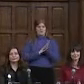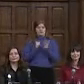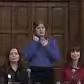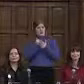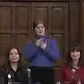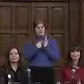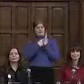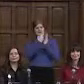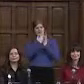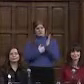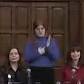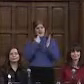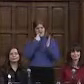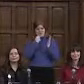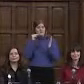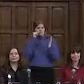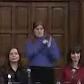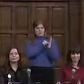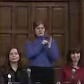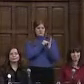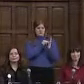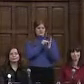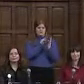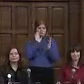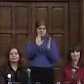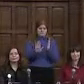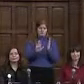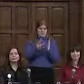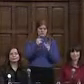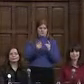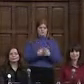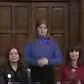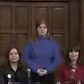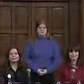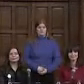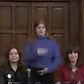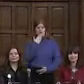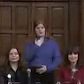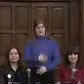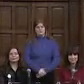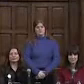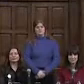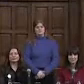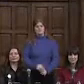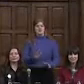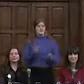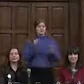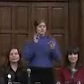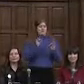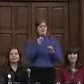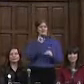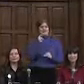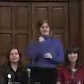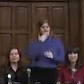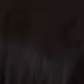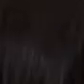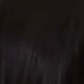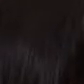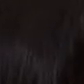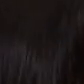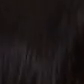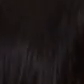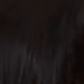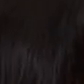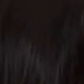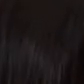these recommendations is an absolute essential, something we have to do. Thank you. That's great, Ian, and thank you for being here today. And